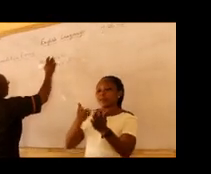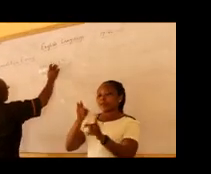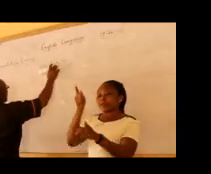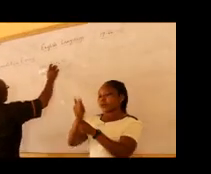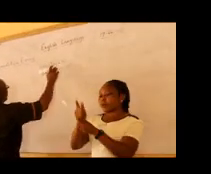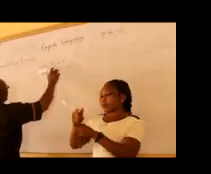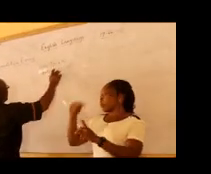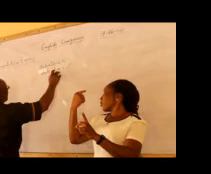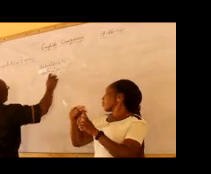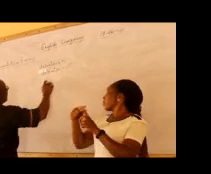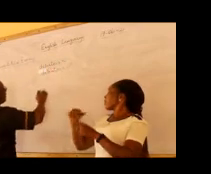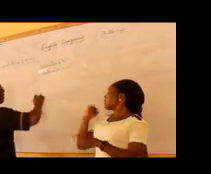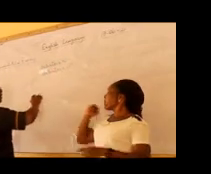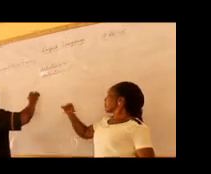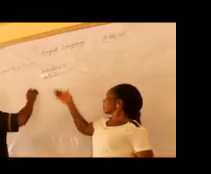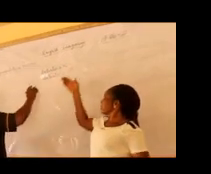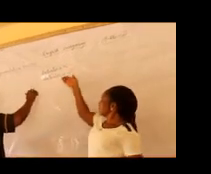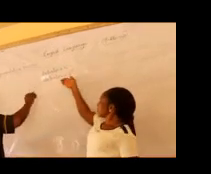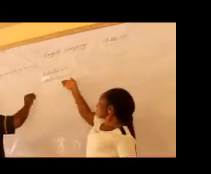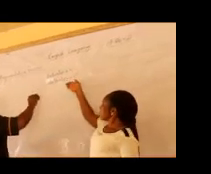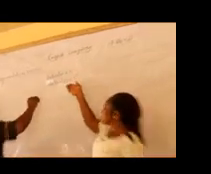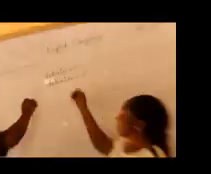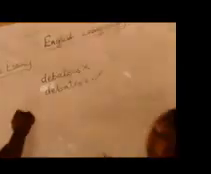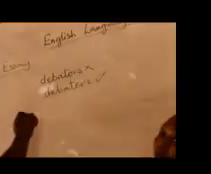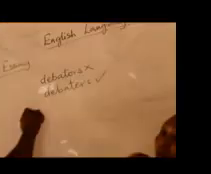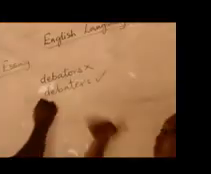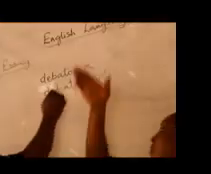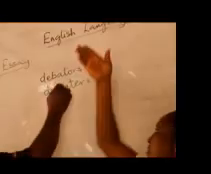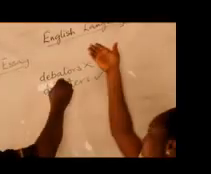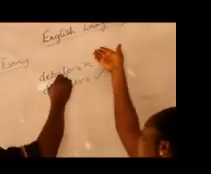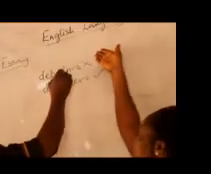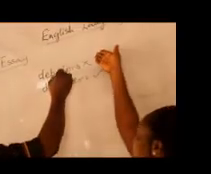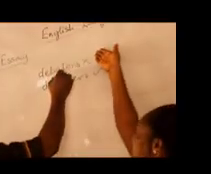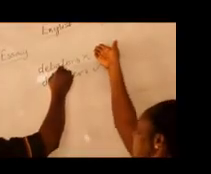So beware of this, because if you do it,